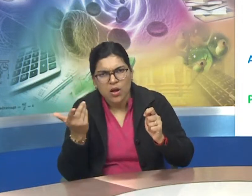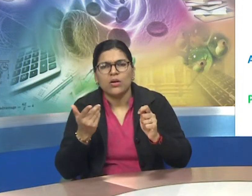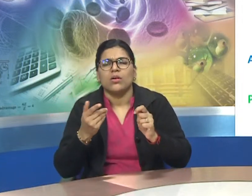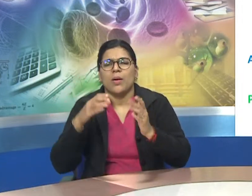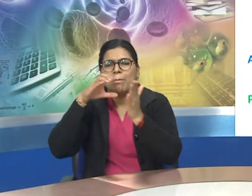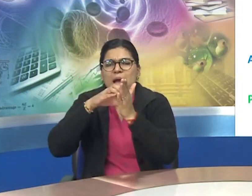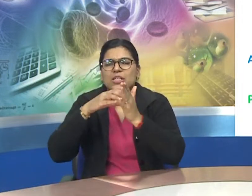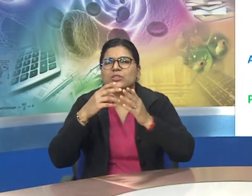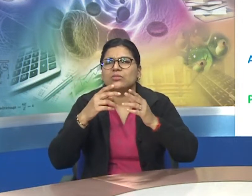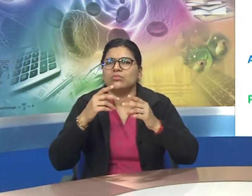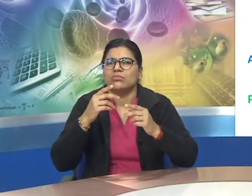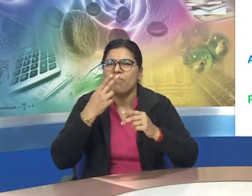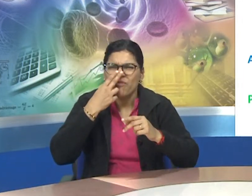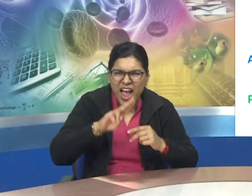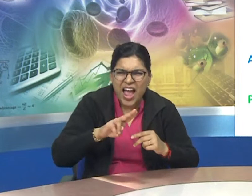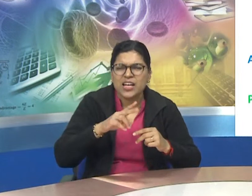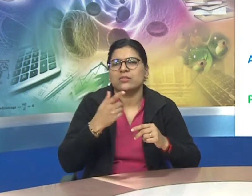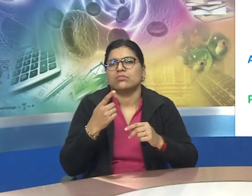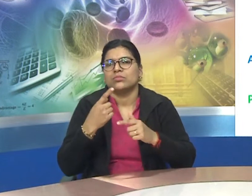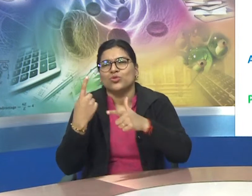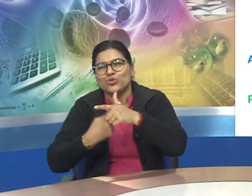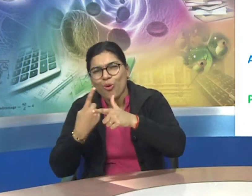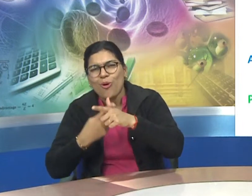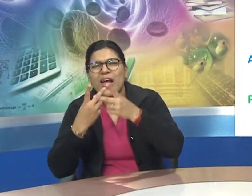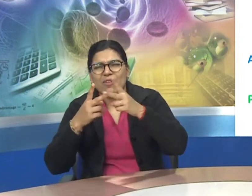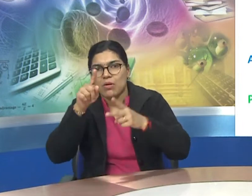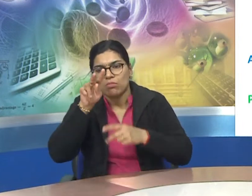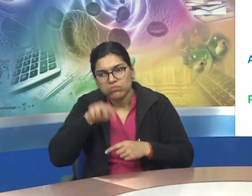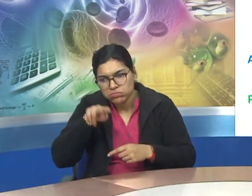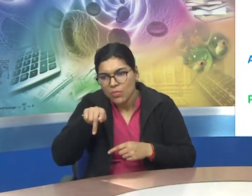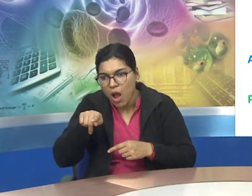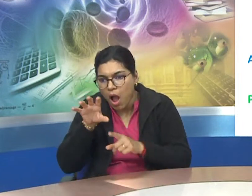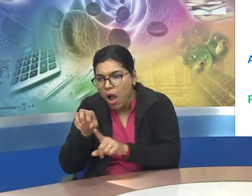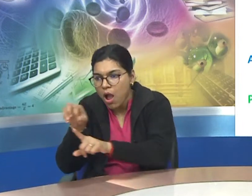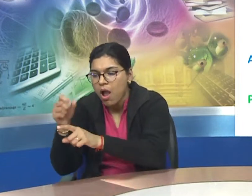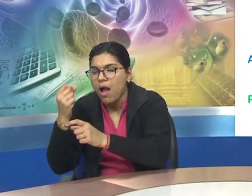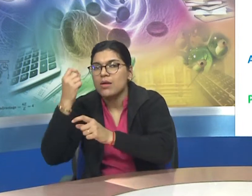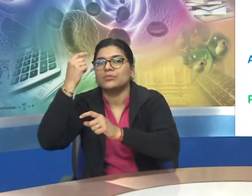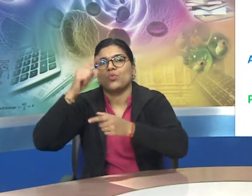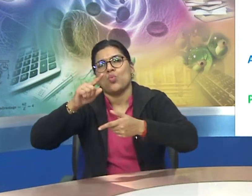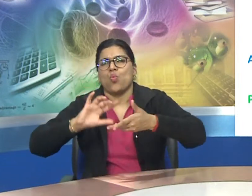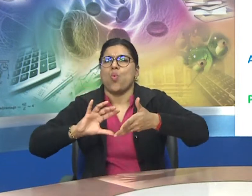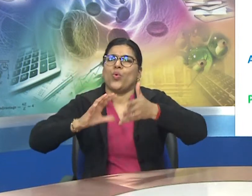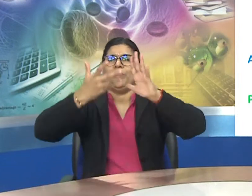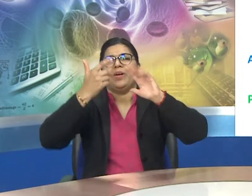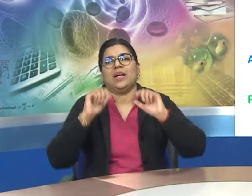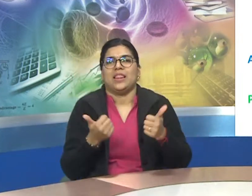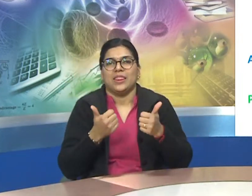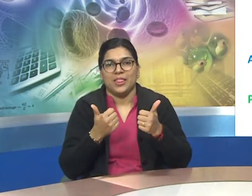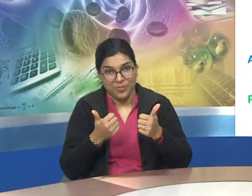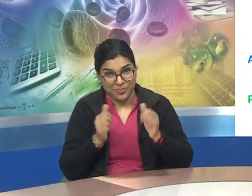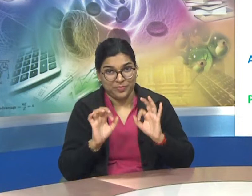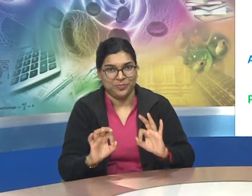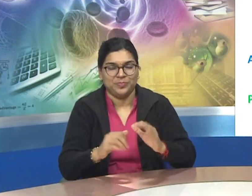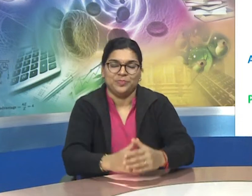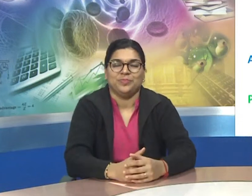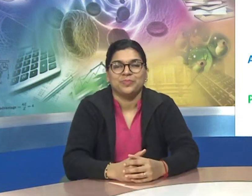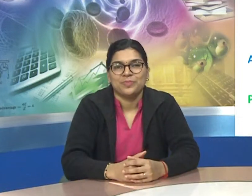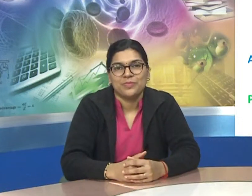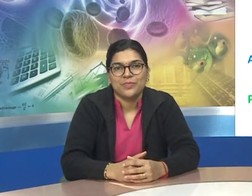in the newspaper, in different books. You can read different types of English books and you can find